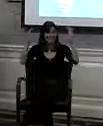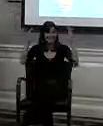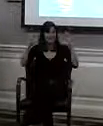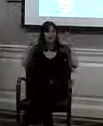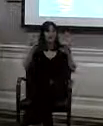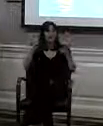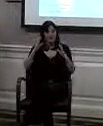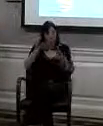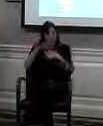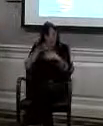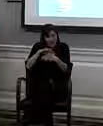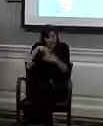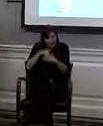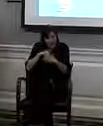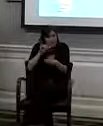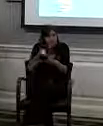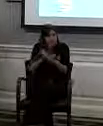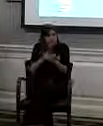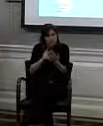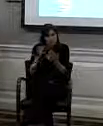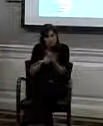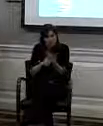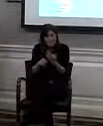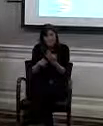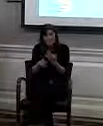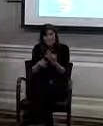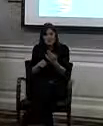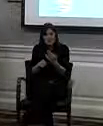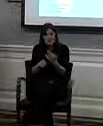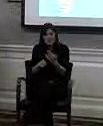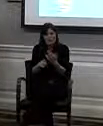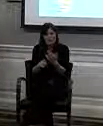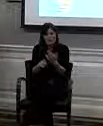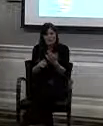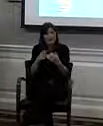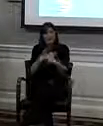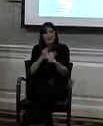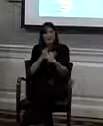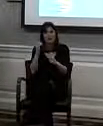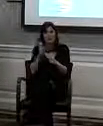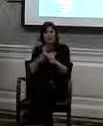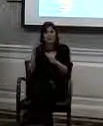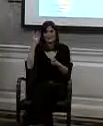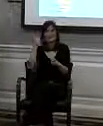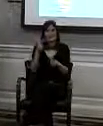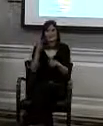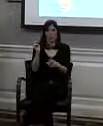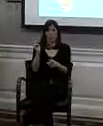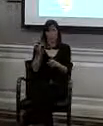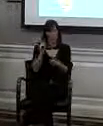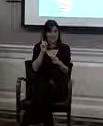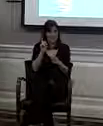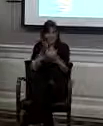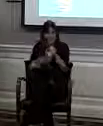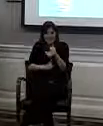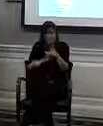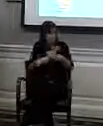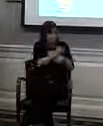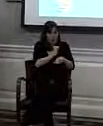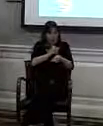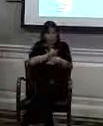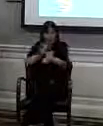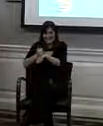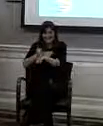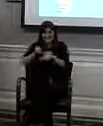programs appears to reflect where such programs locate themselves in relation to local, national, and international sites of power,